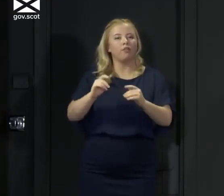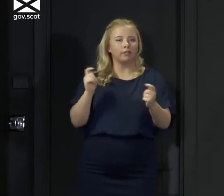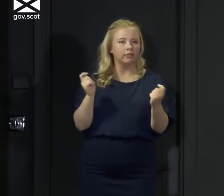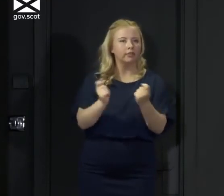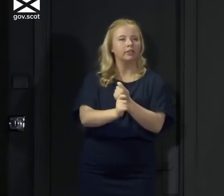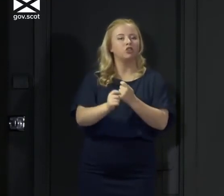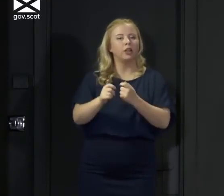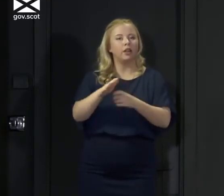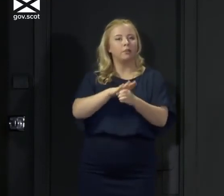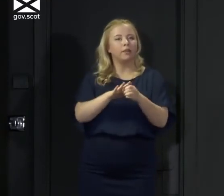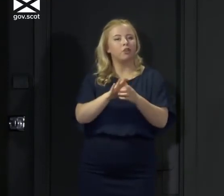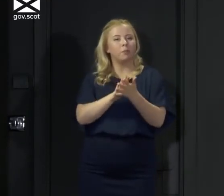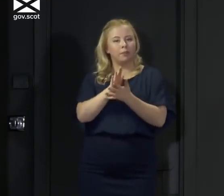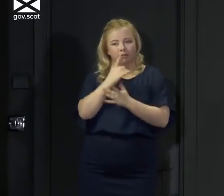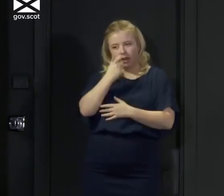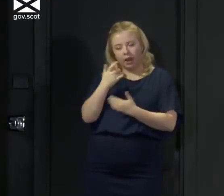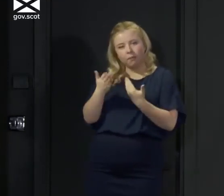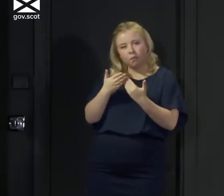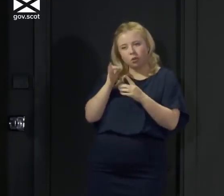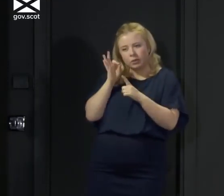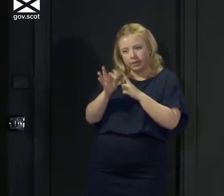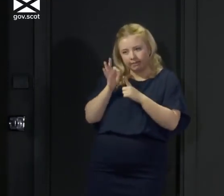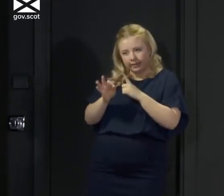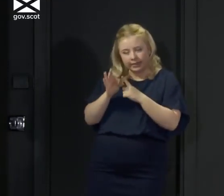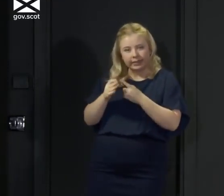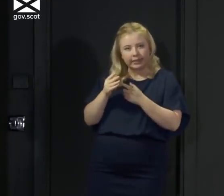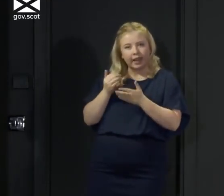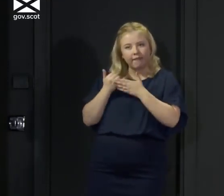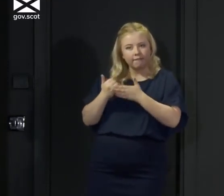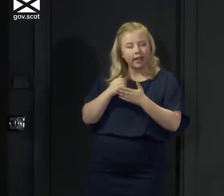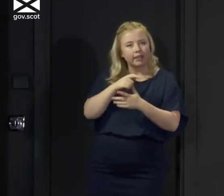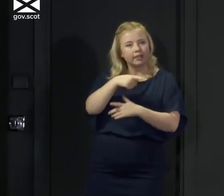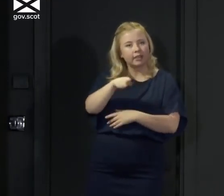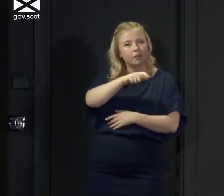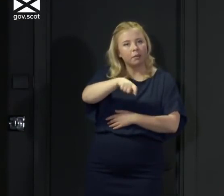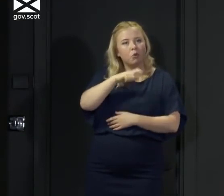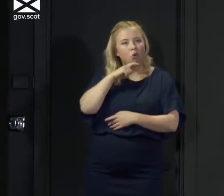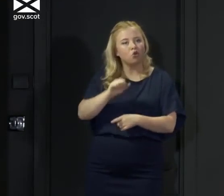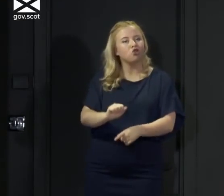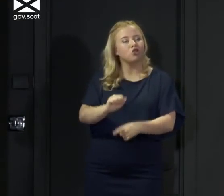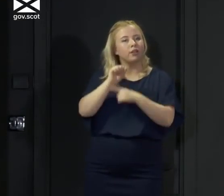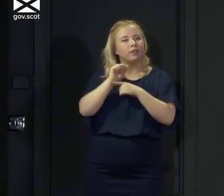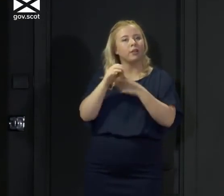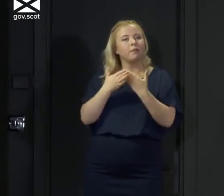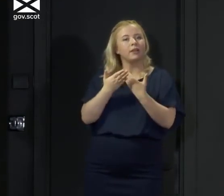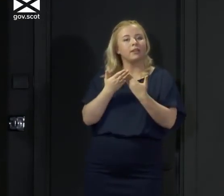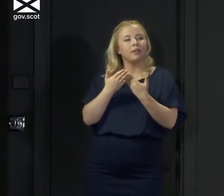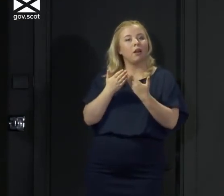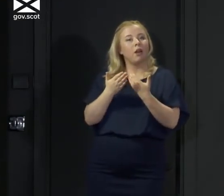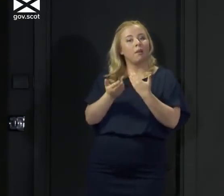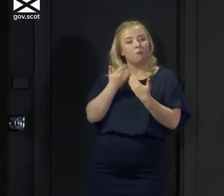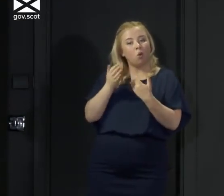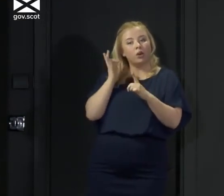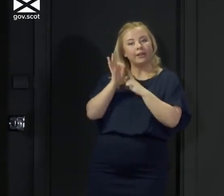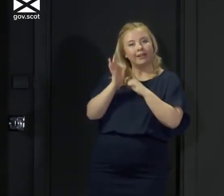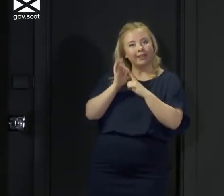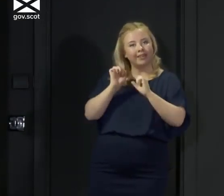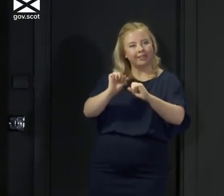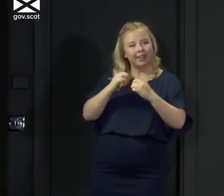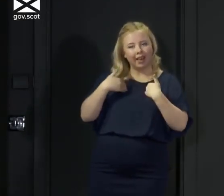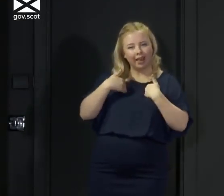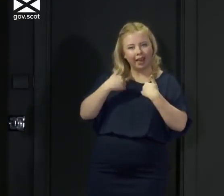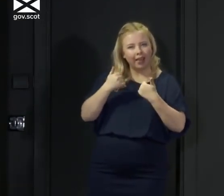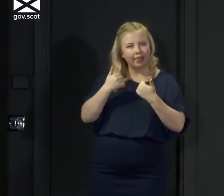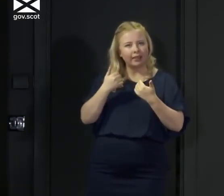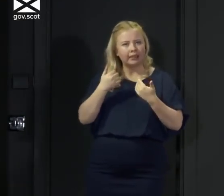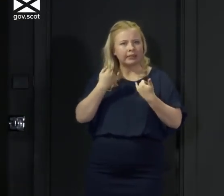tailored advice to people in the shielded category, and advice that will be more specific to their individual health conditions, take